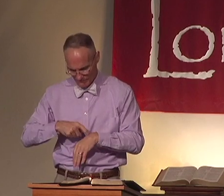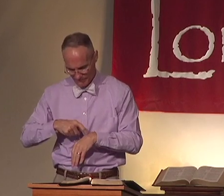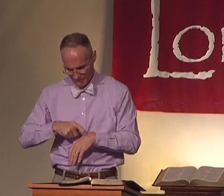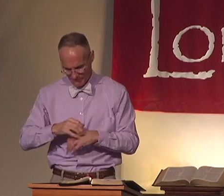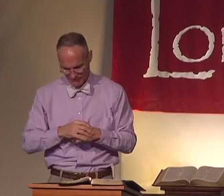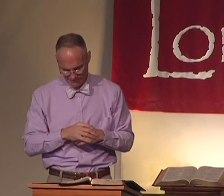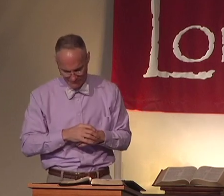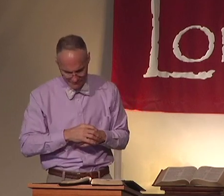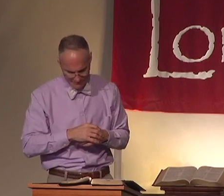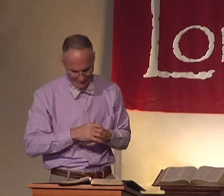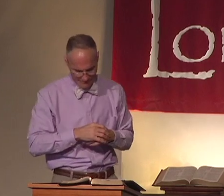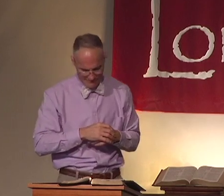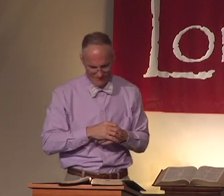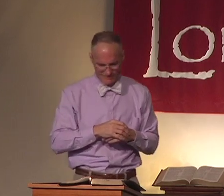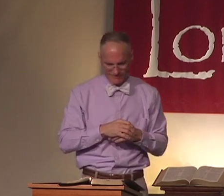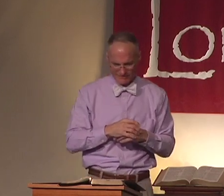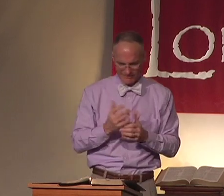Don't waste that time.